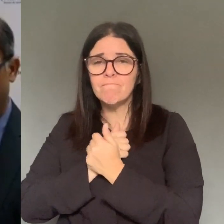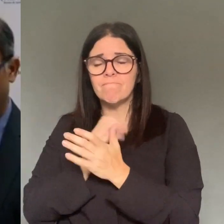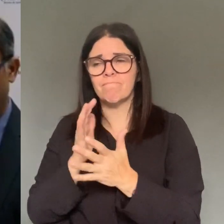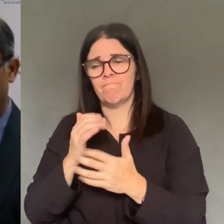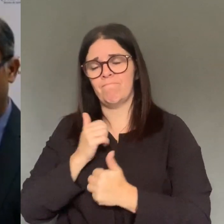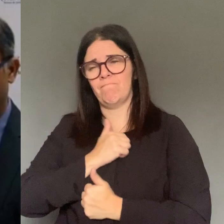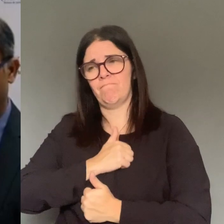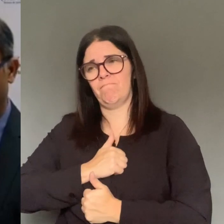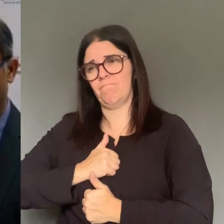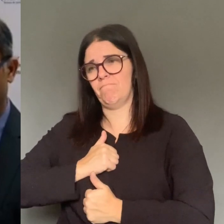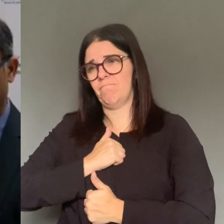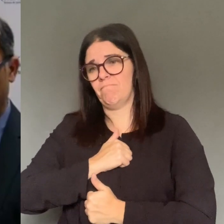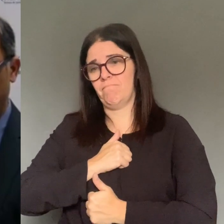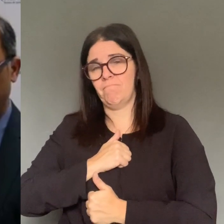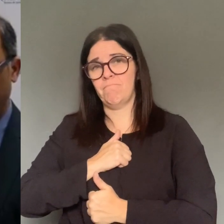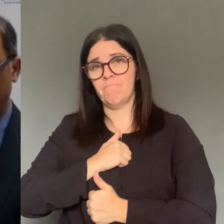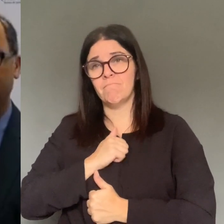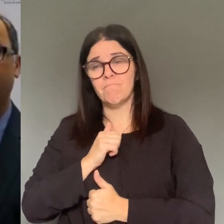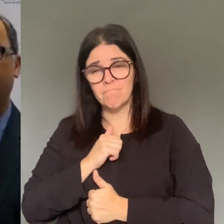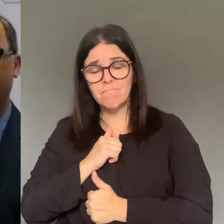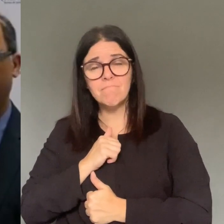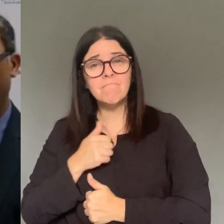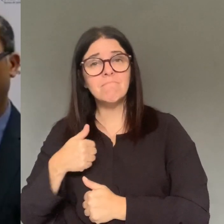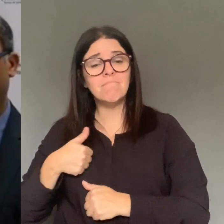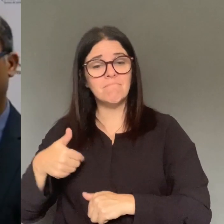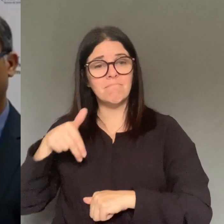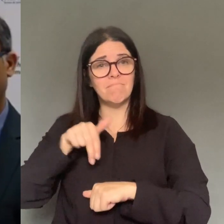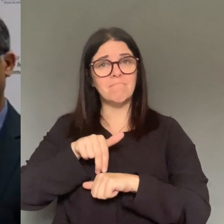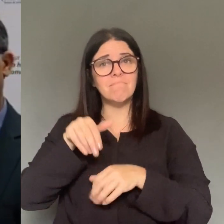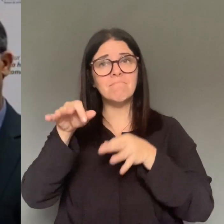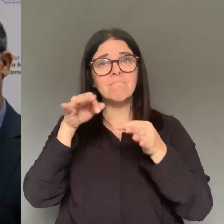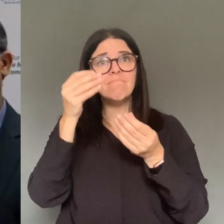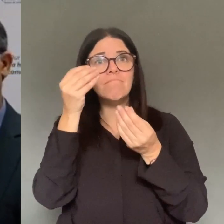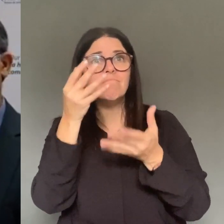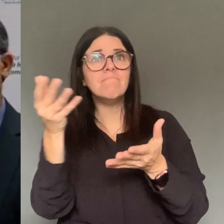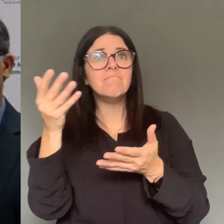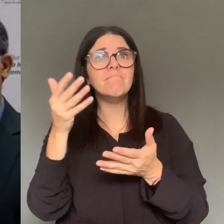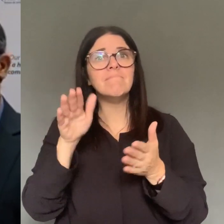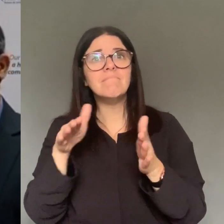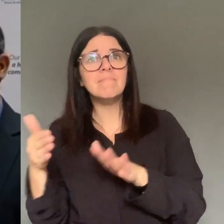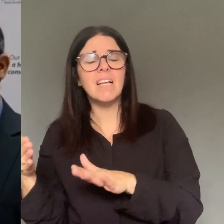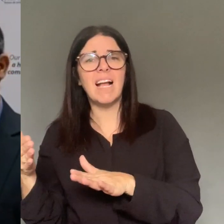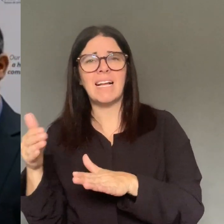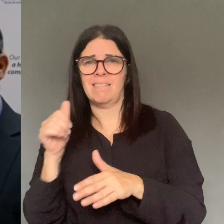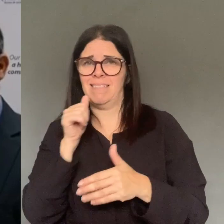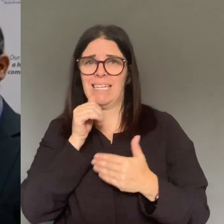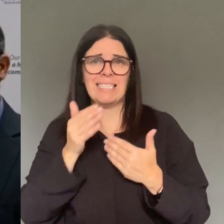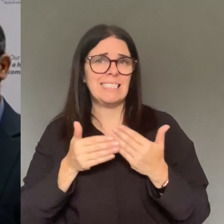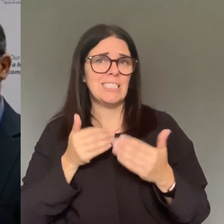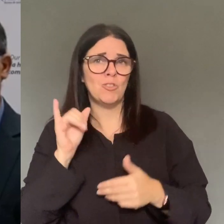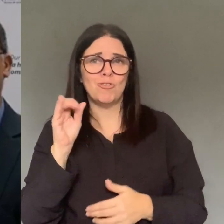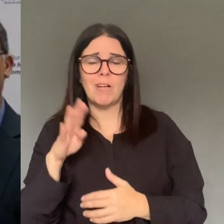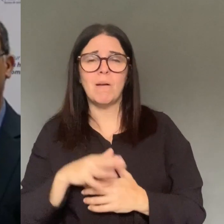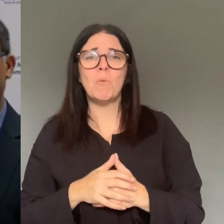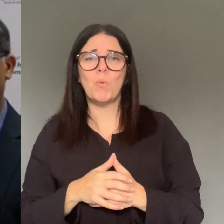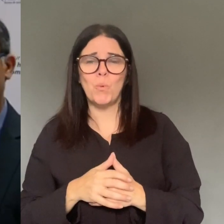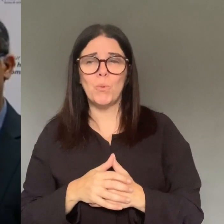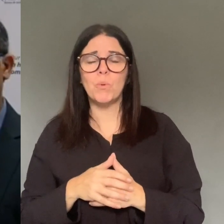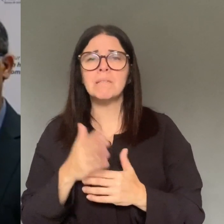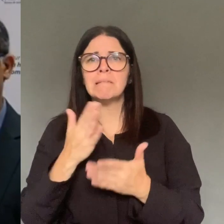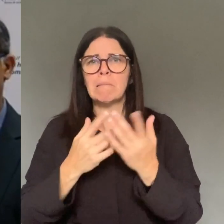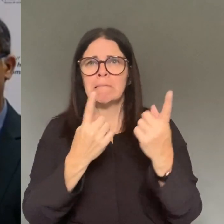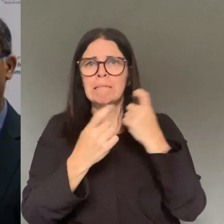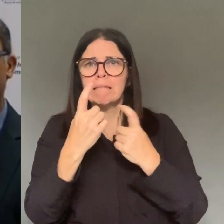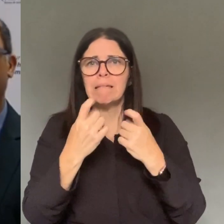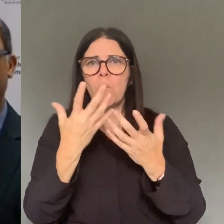their 80s and 1 male in his 70s passed away yesterday. Our team at WECHU would like to express our sincere